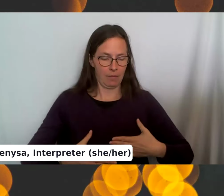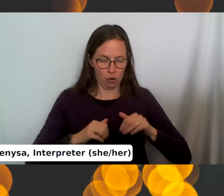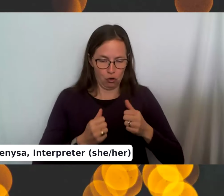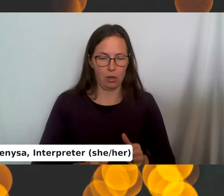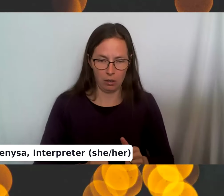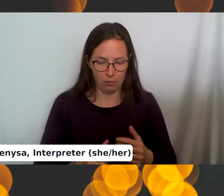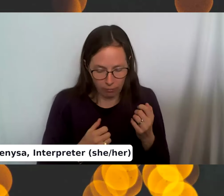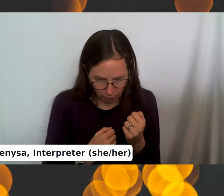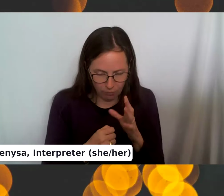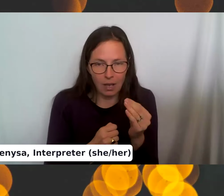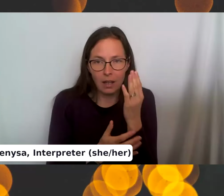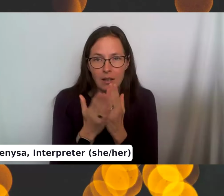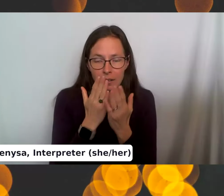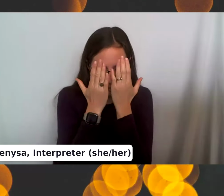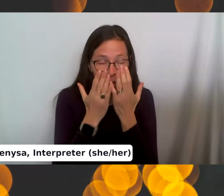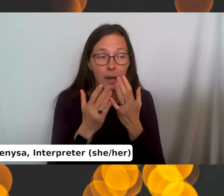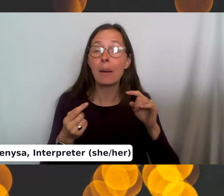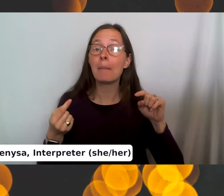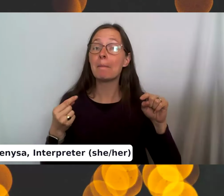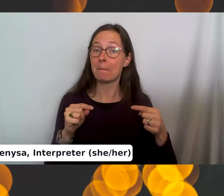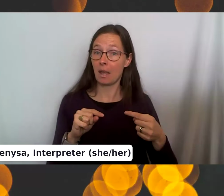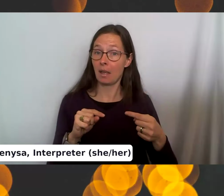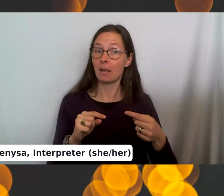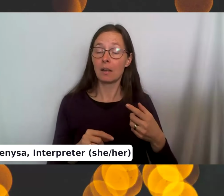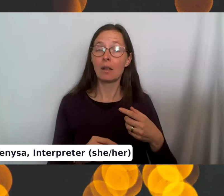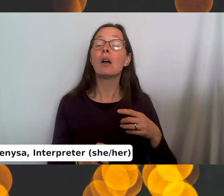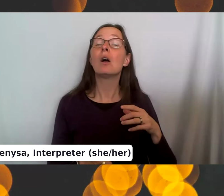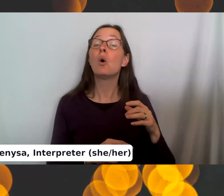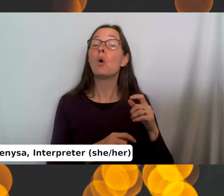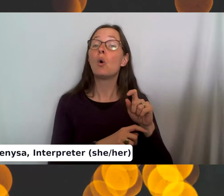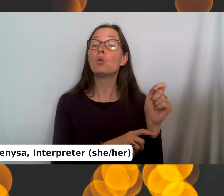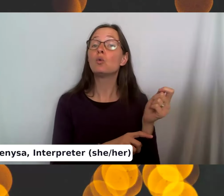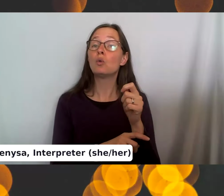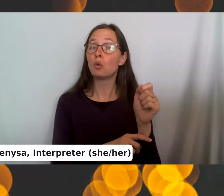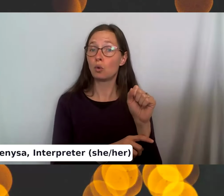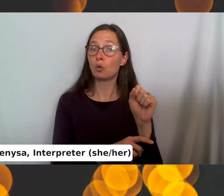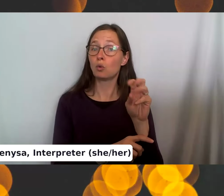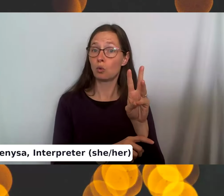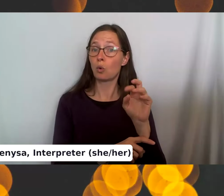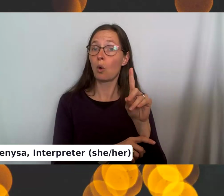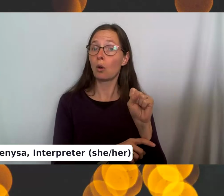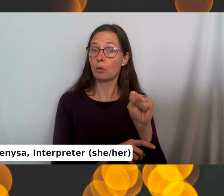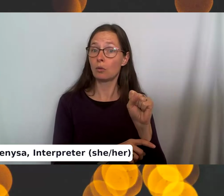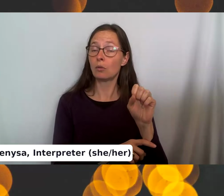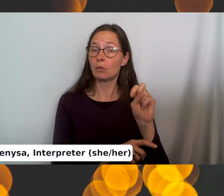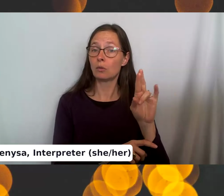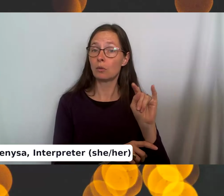face. Pain. The suit of swords is the most